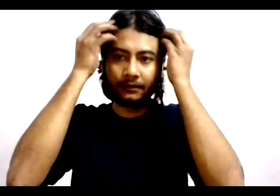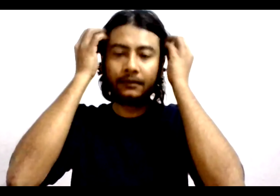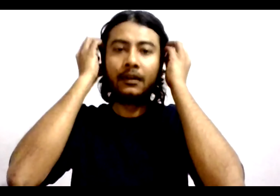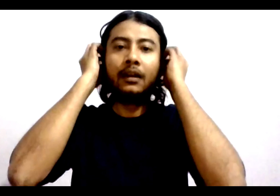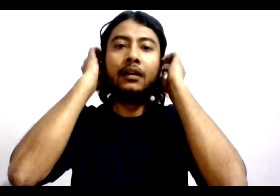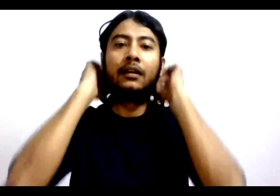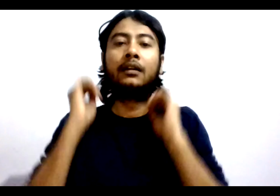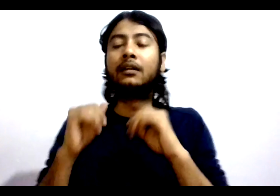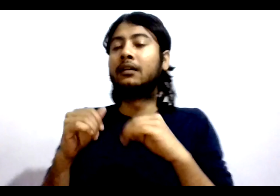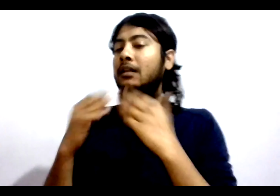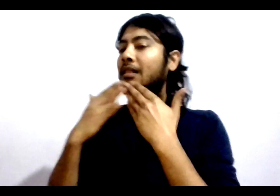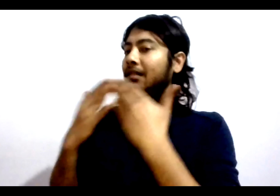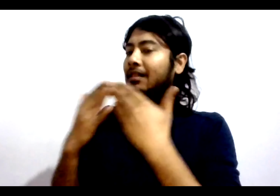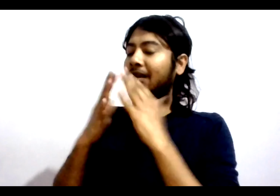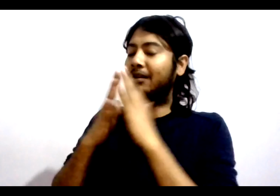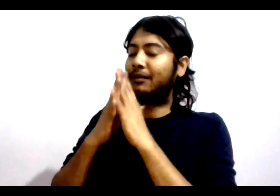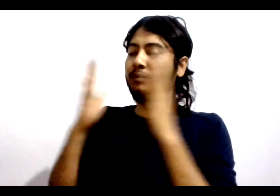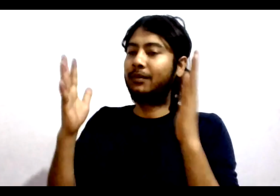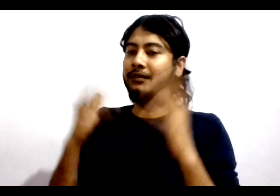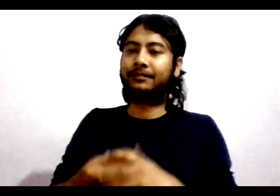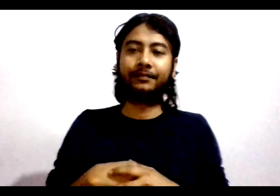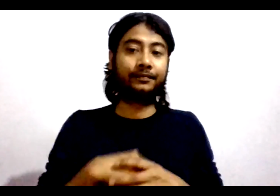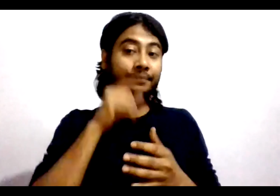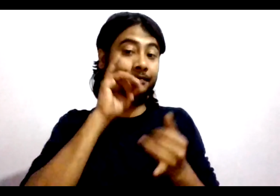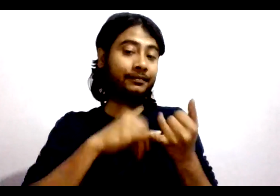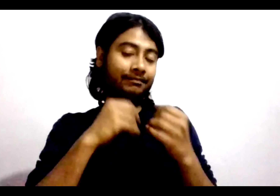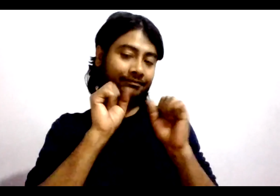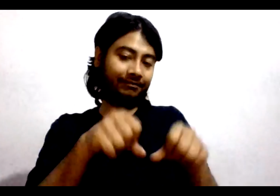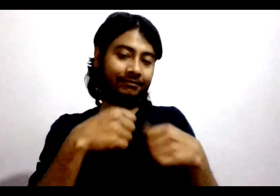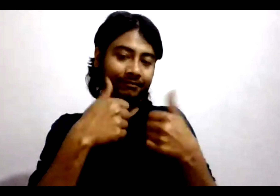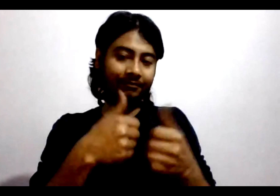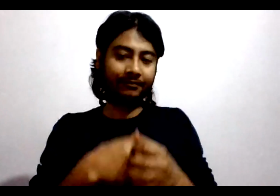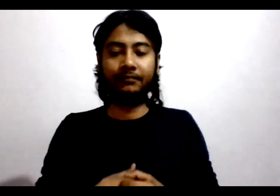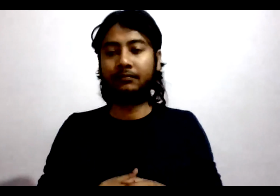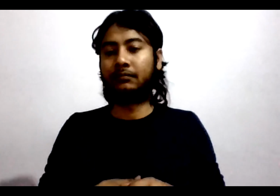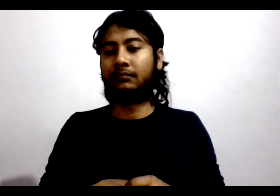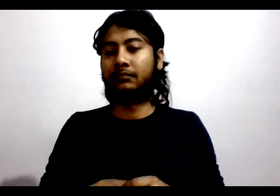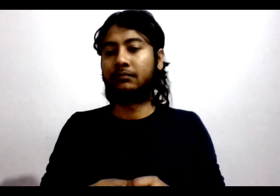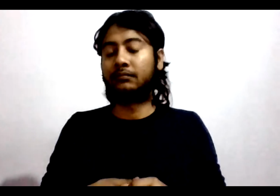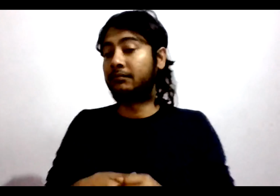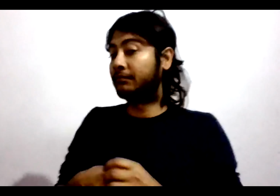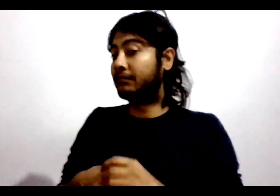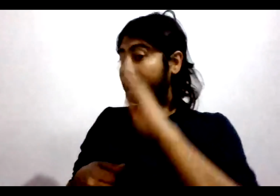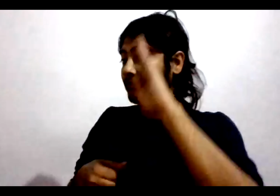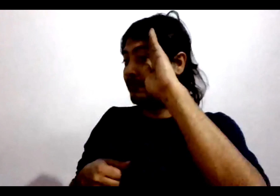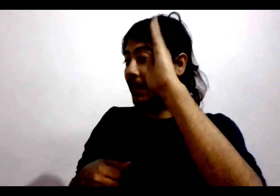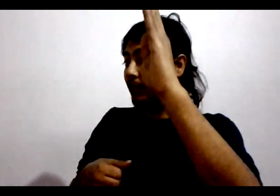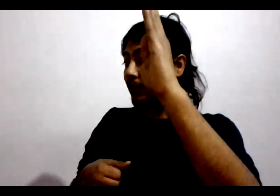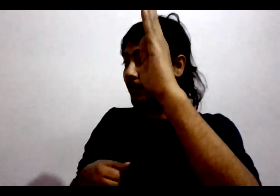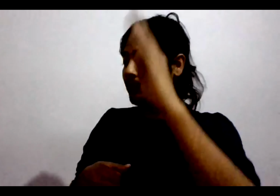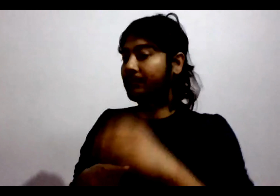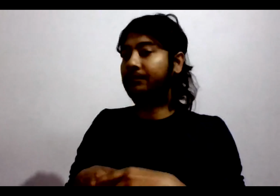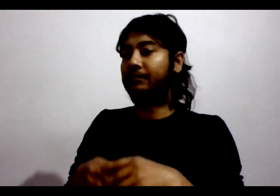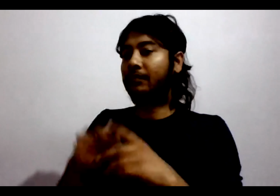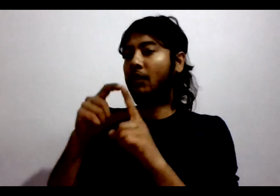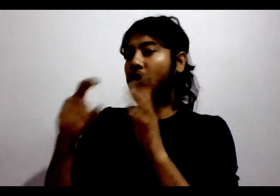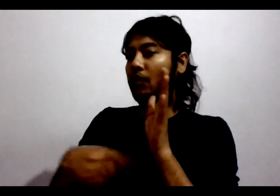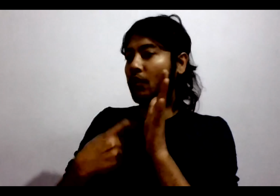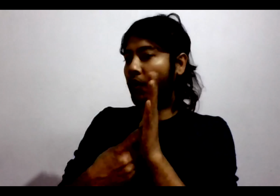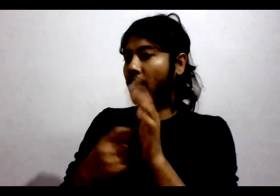Okay, thank you very much, sir. Yep. Hello, sir. Yes, dear. I'm Dr. Amit Bansode from